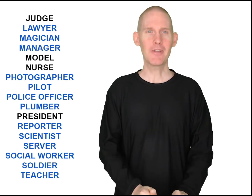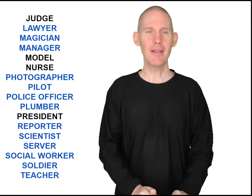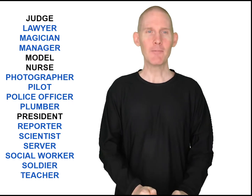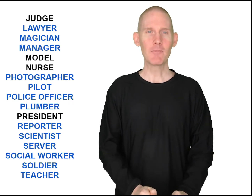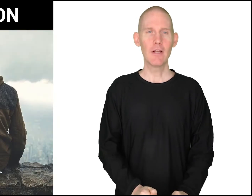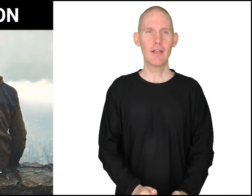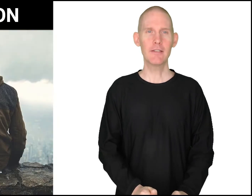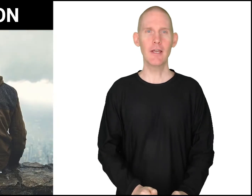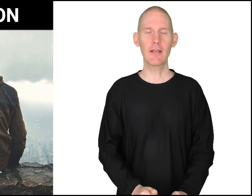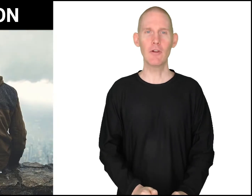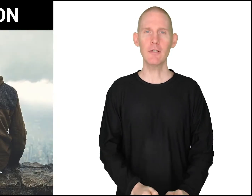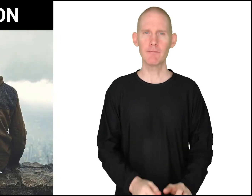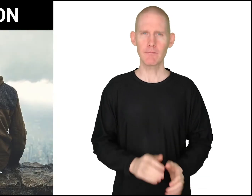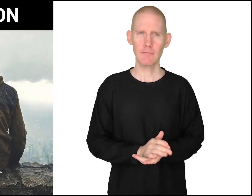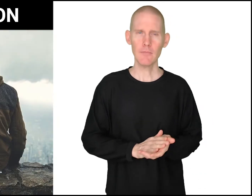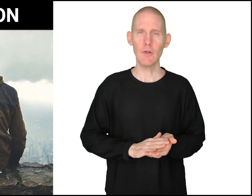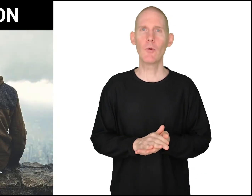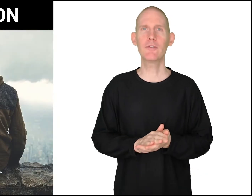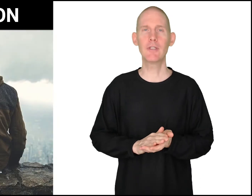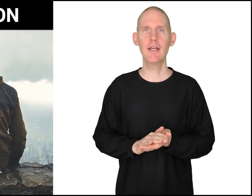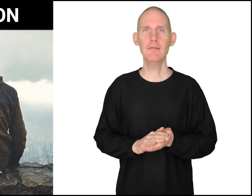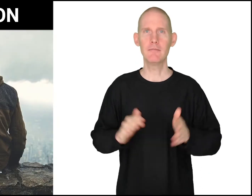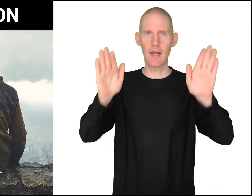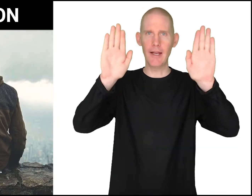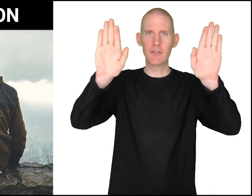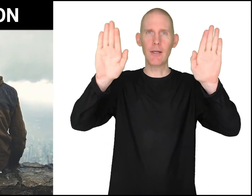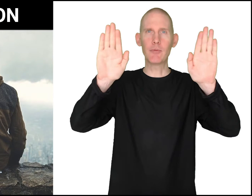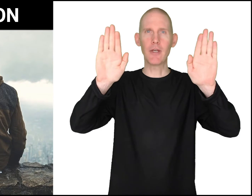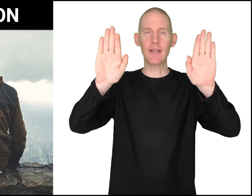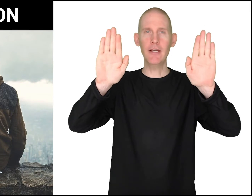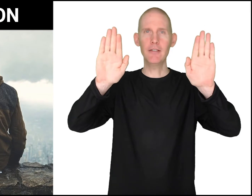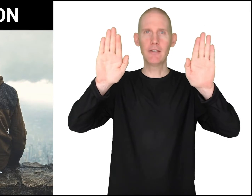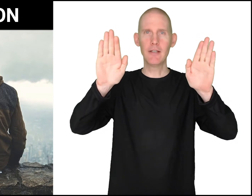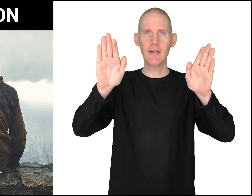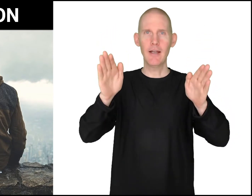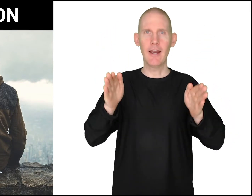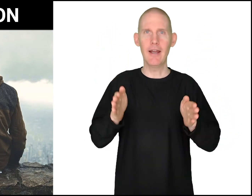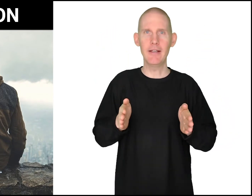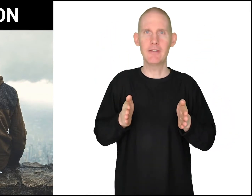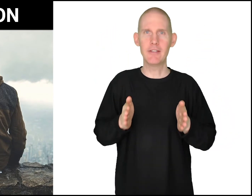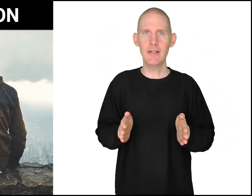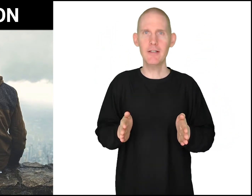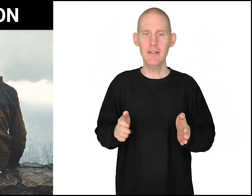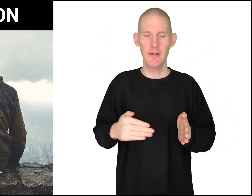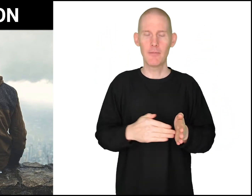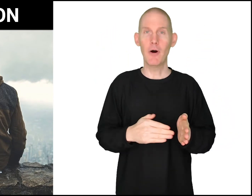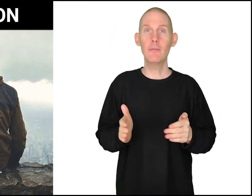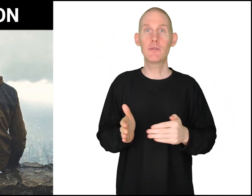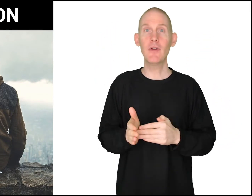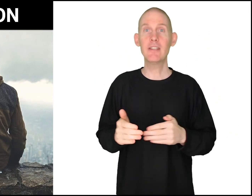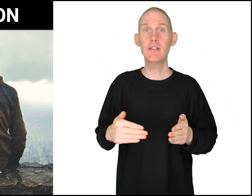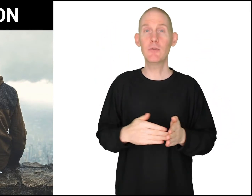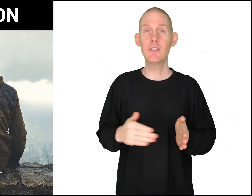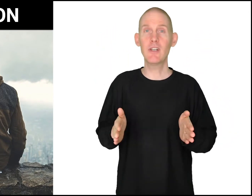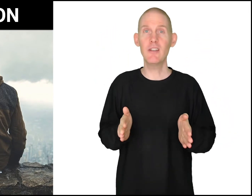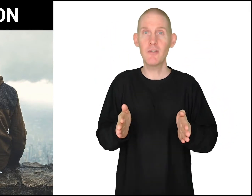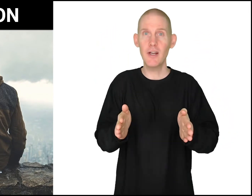Okay, let's take a look. Once again, hand shapes like this. Hands here, palms facing to each other, right? Kind